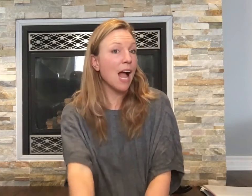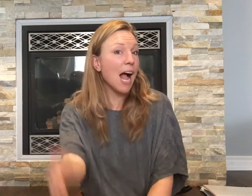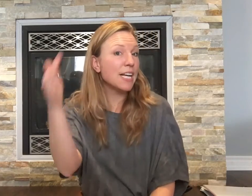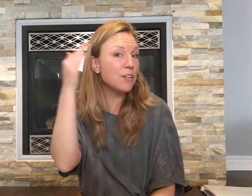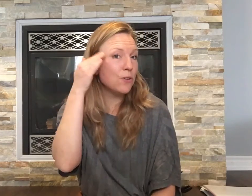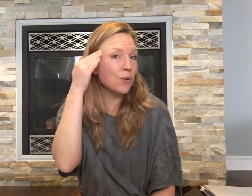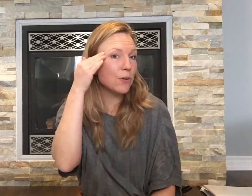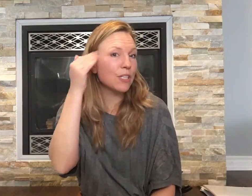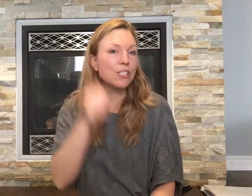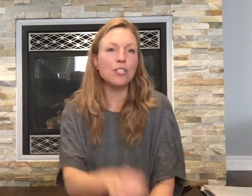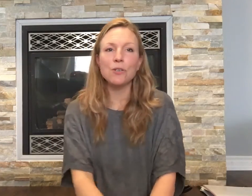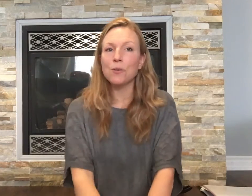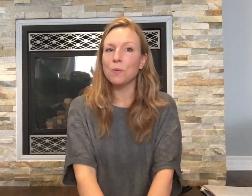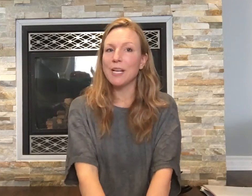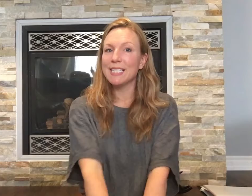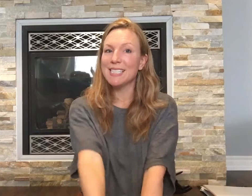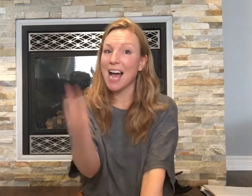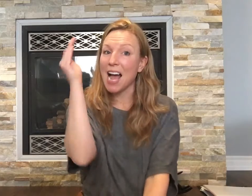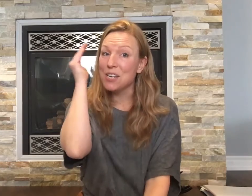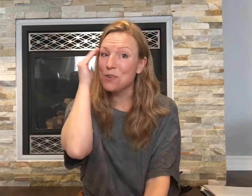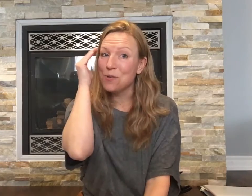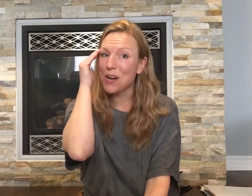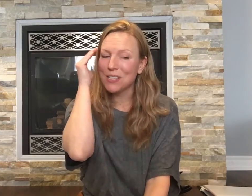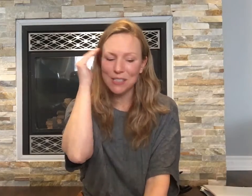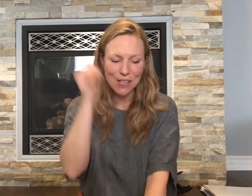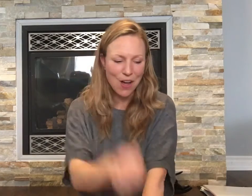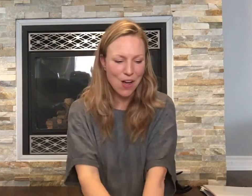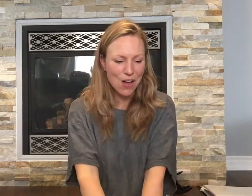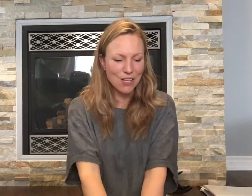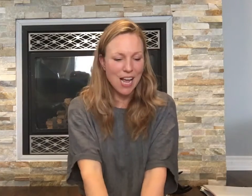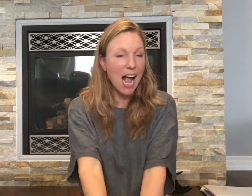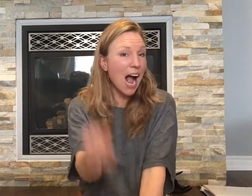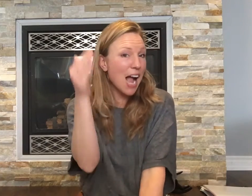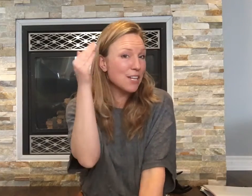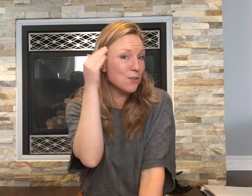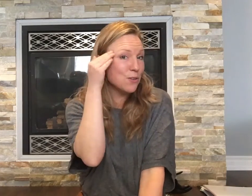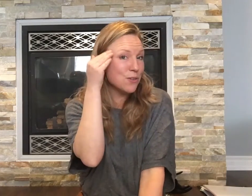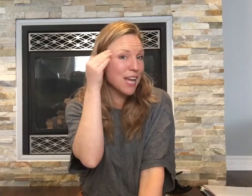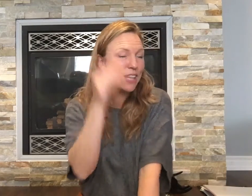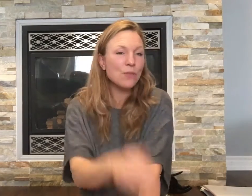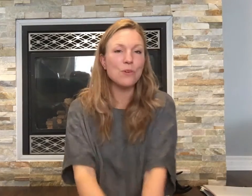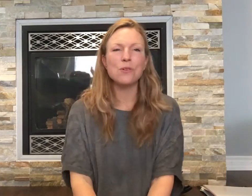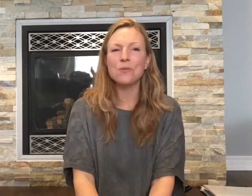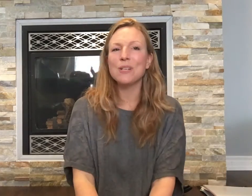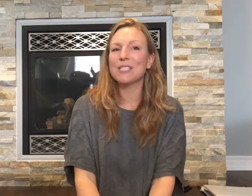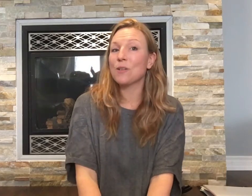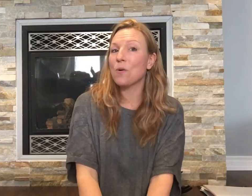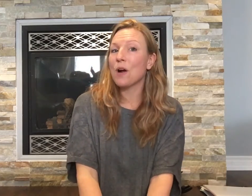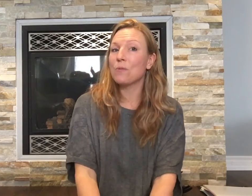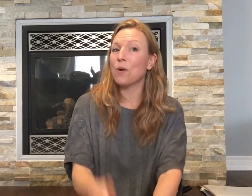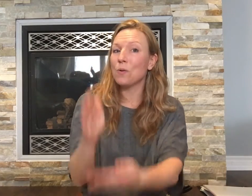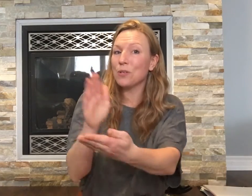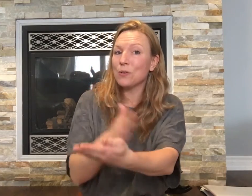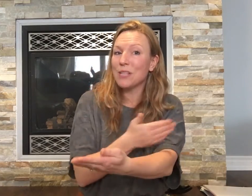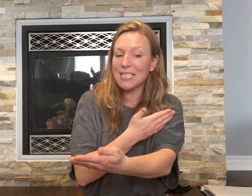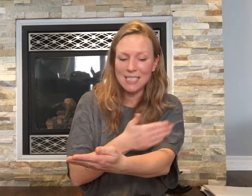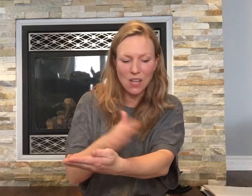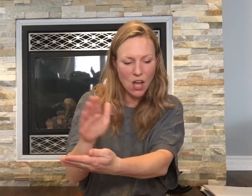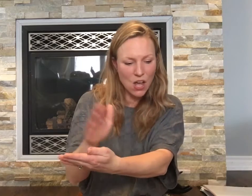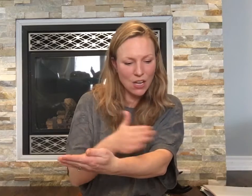I knew you could do it, I knew all along. I knew you'd get through it, so I wrote you this song.